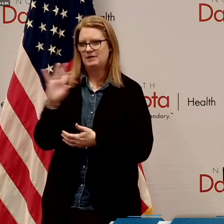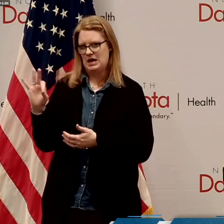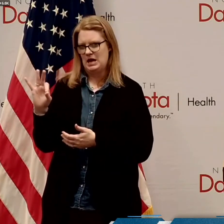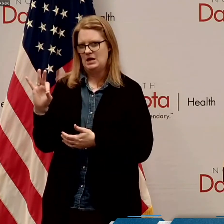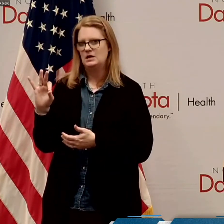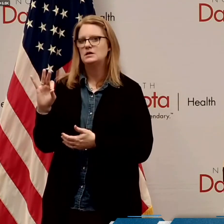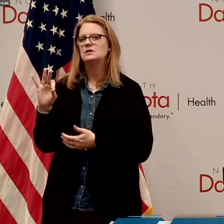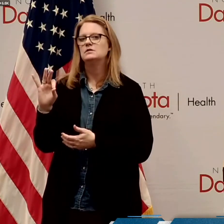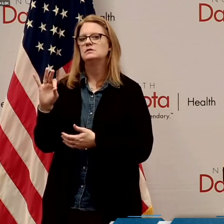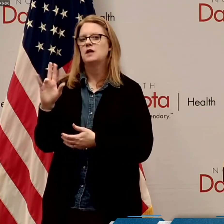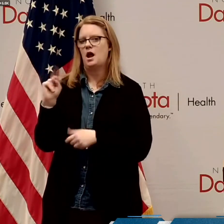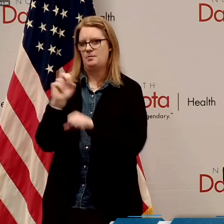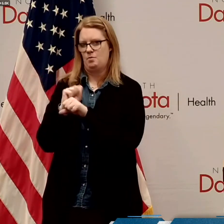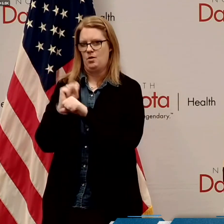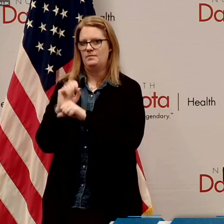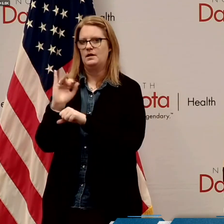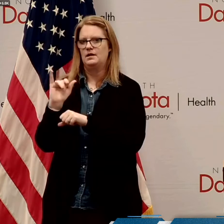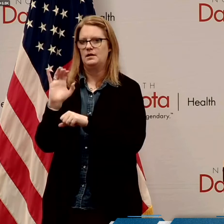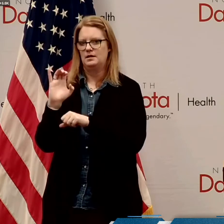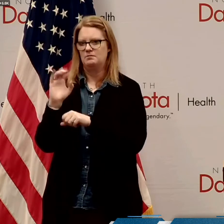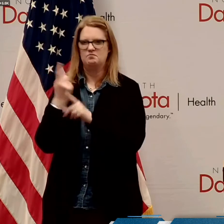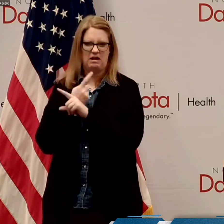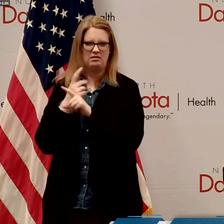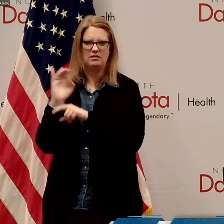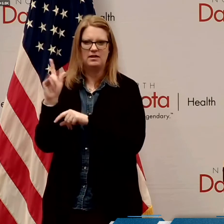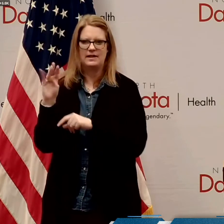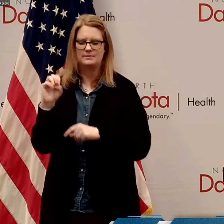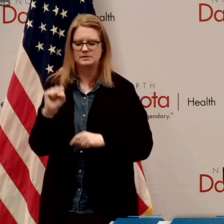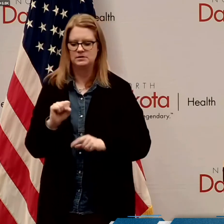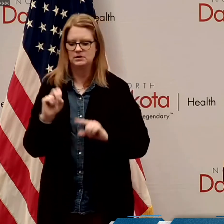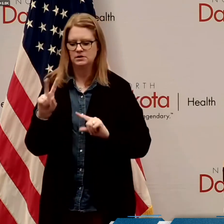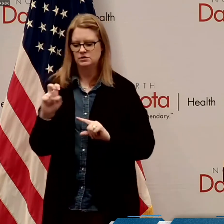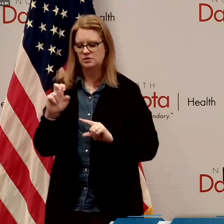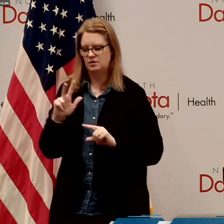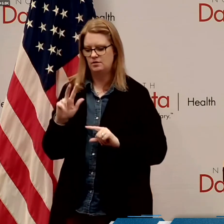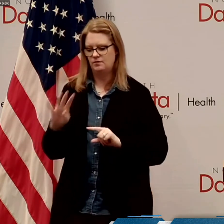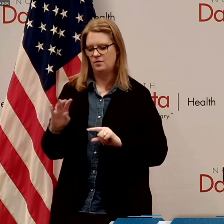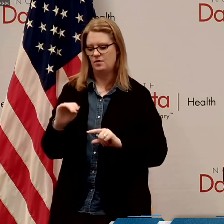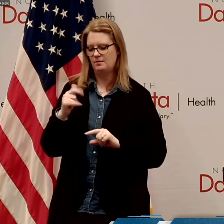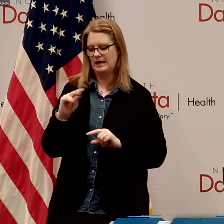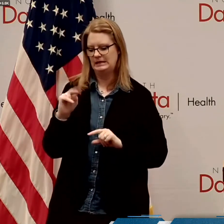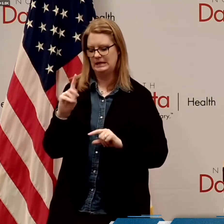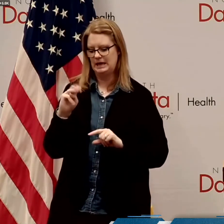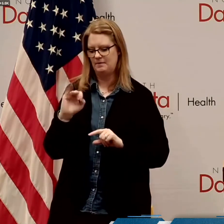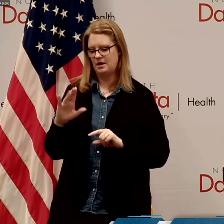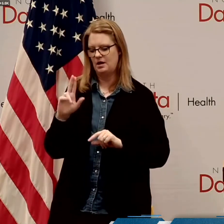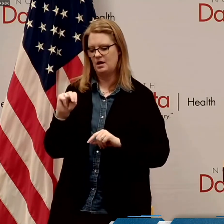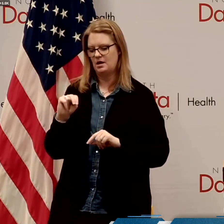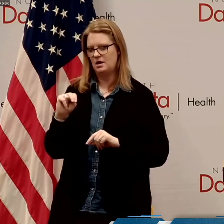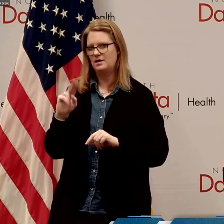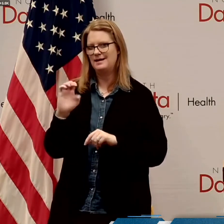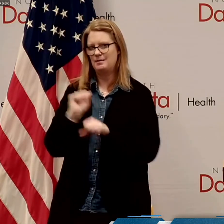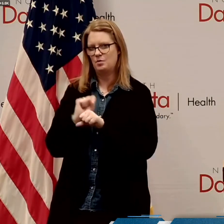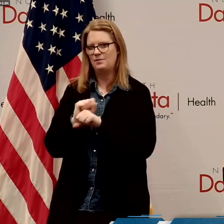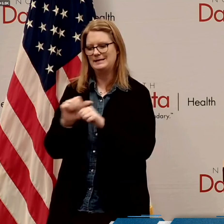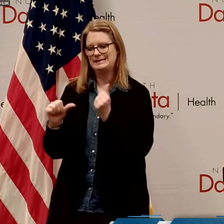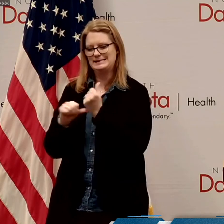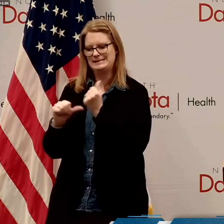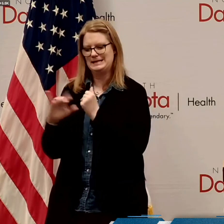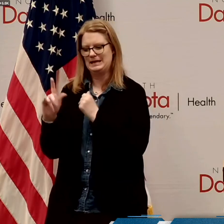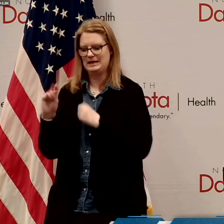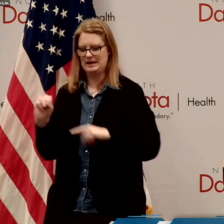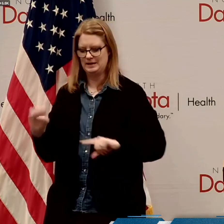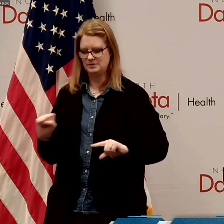1,379 regular claims, 234 of the pandemic unemployment assistance claims, and 228 of